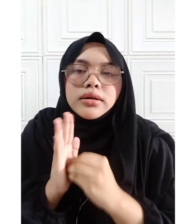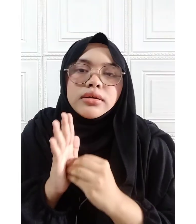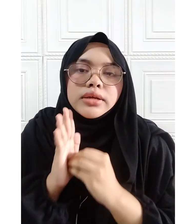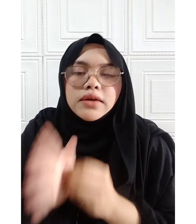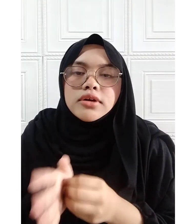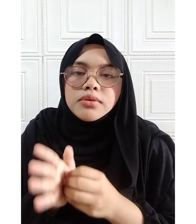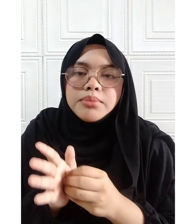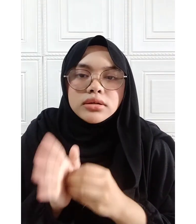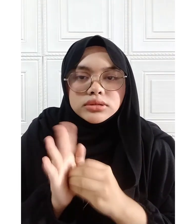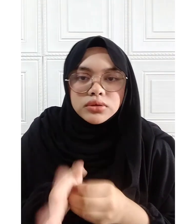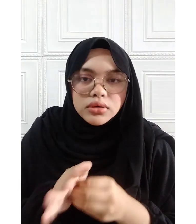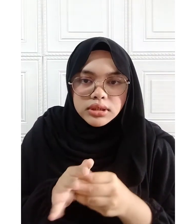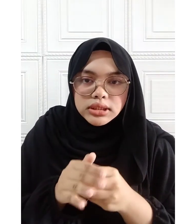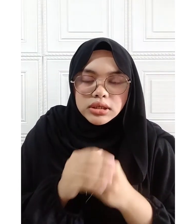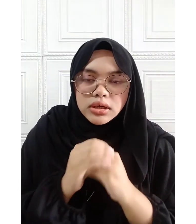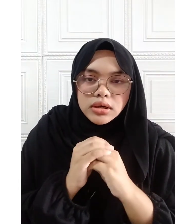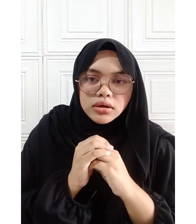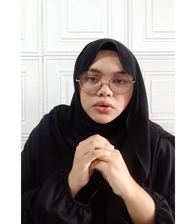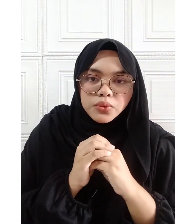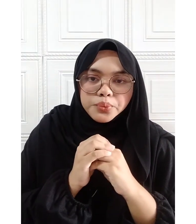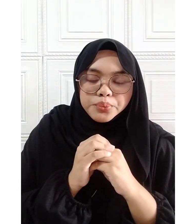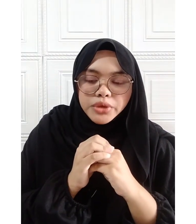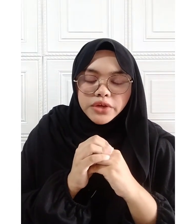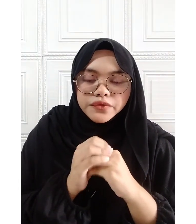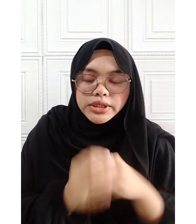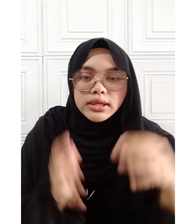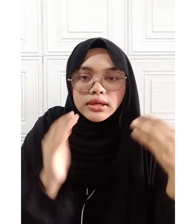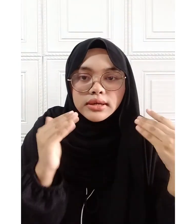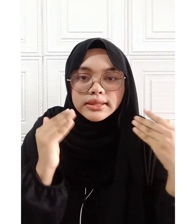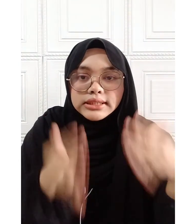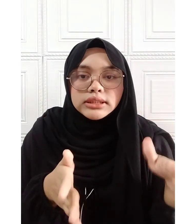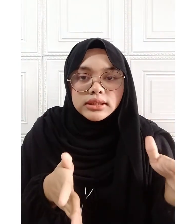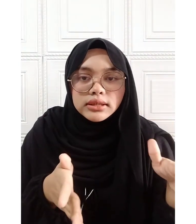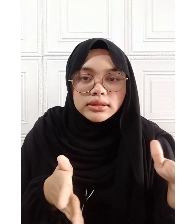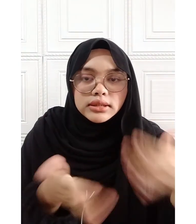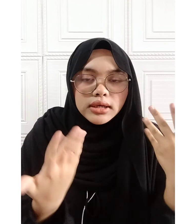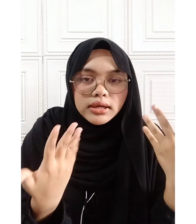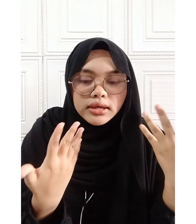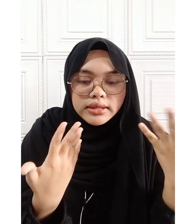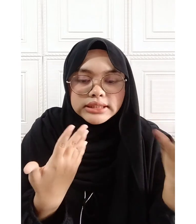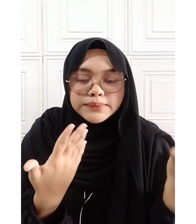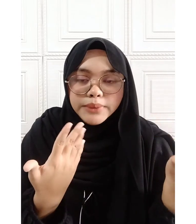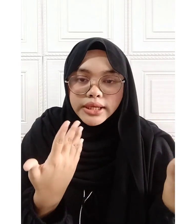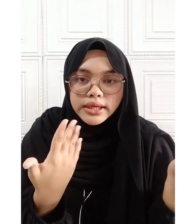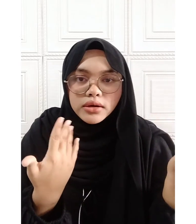The error might also occur if the digital display of